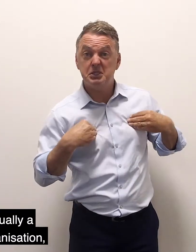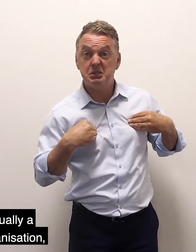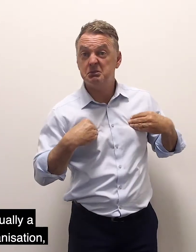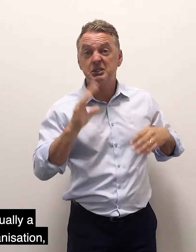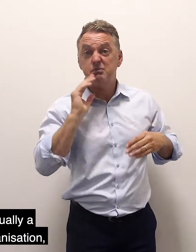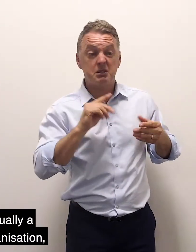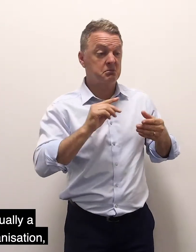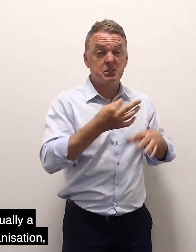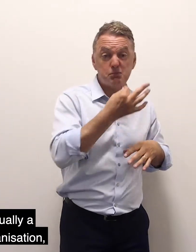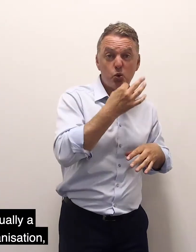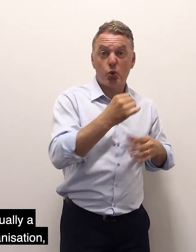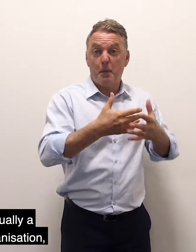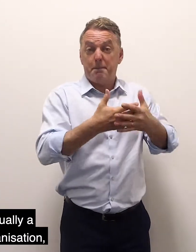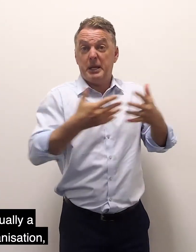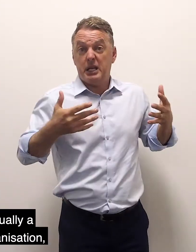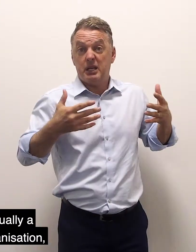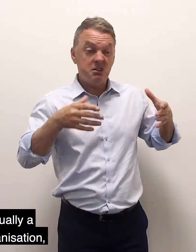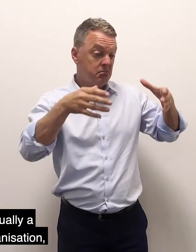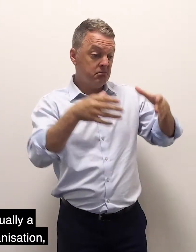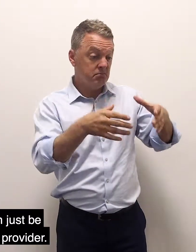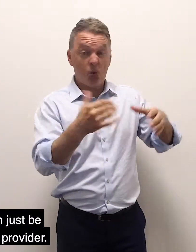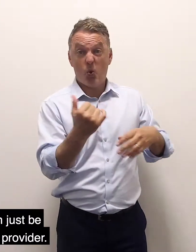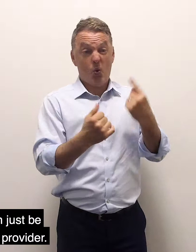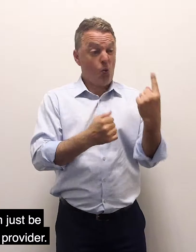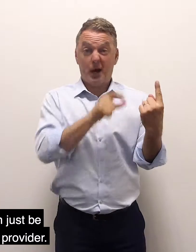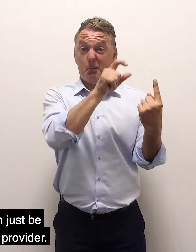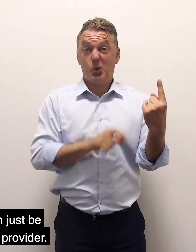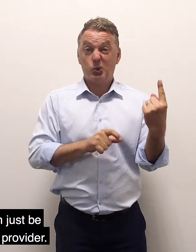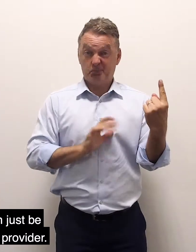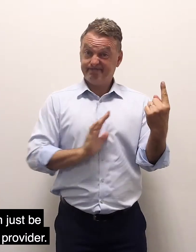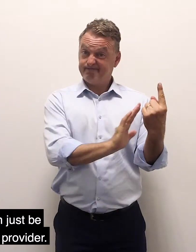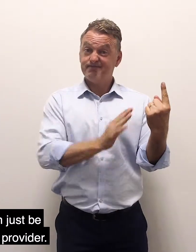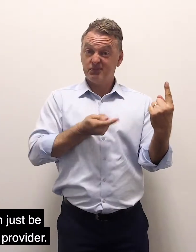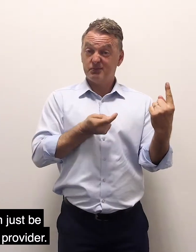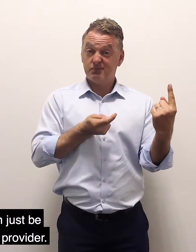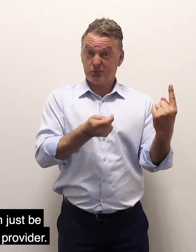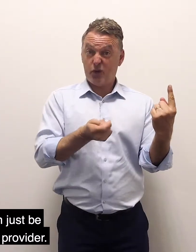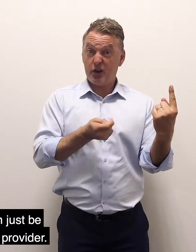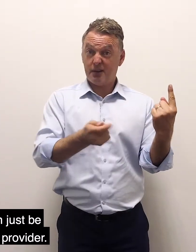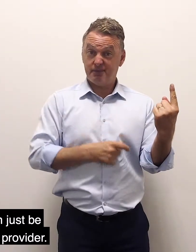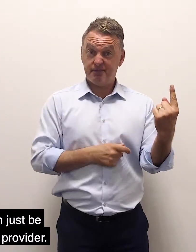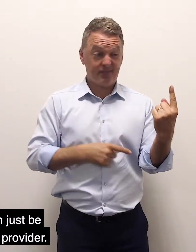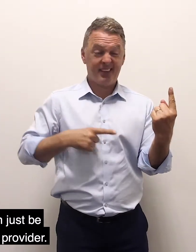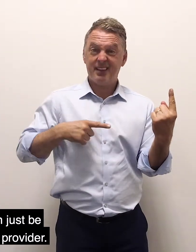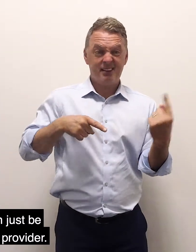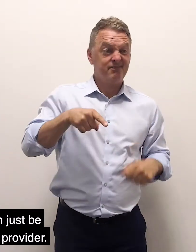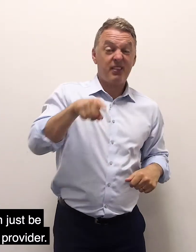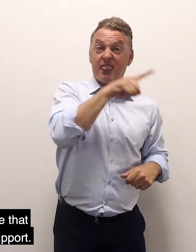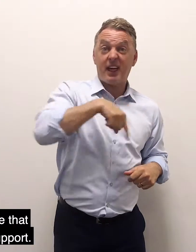organisation, usually a large or a small organisation, but sometimes it can just be a one-person service